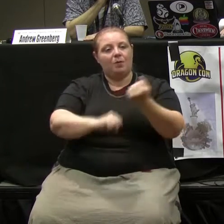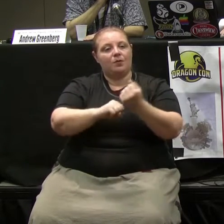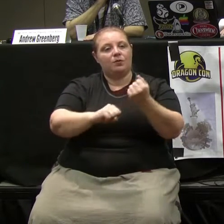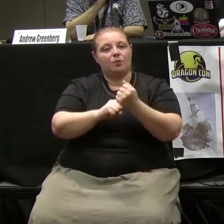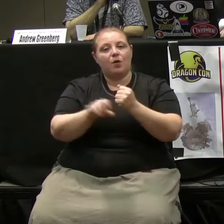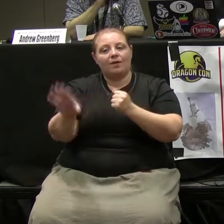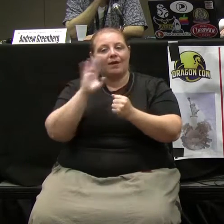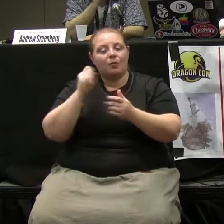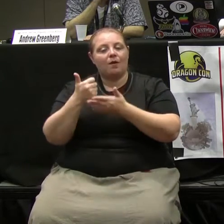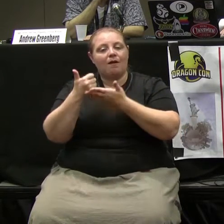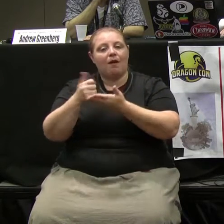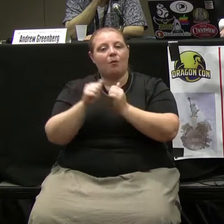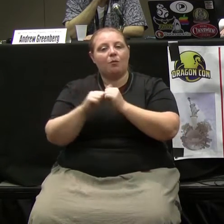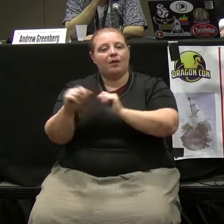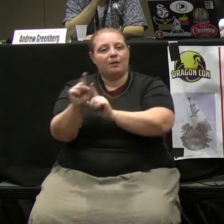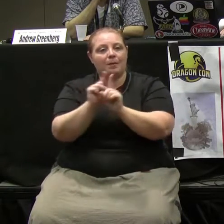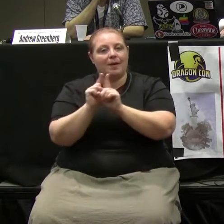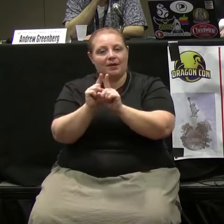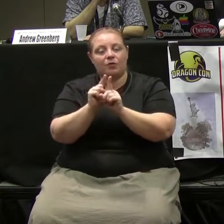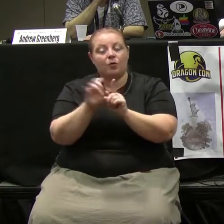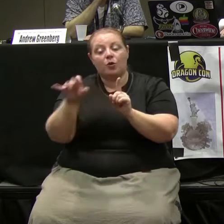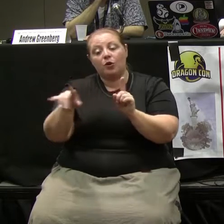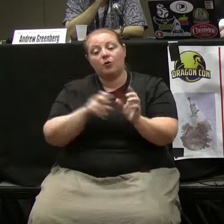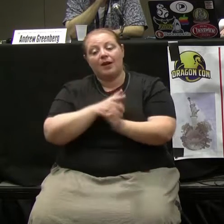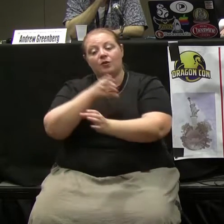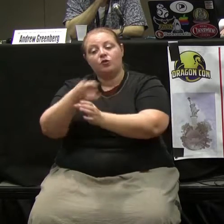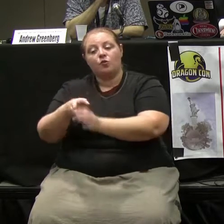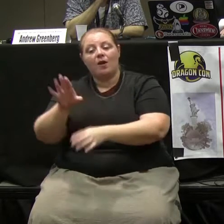through. Or you could jump on what they have.